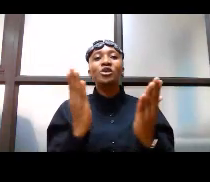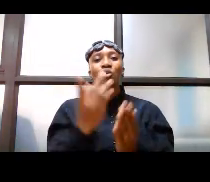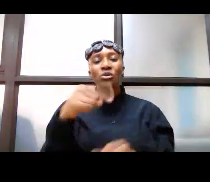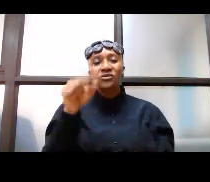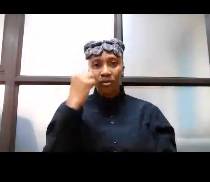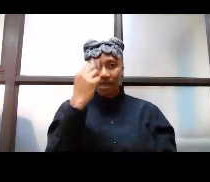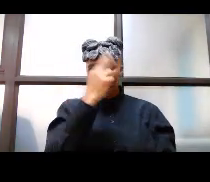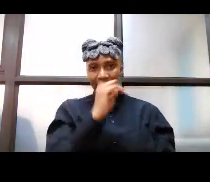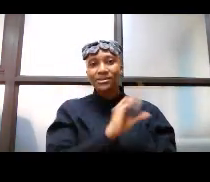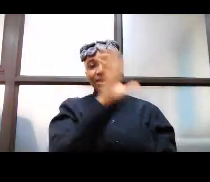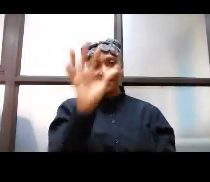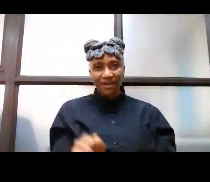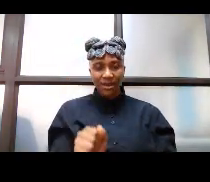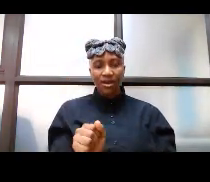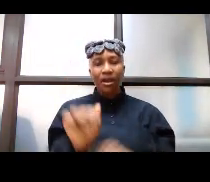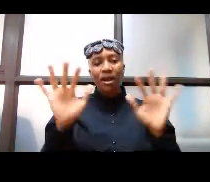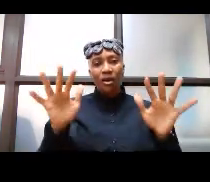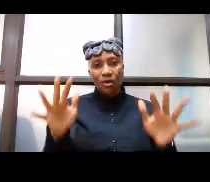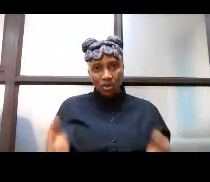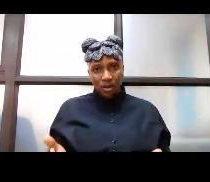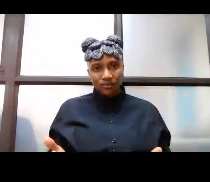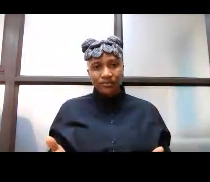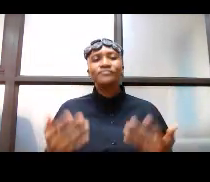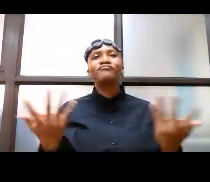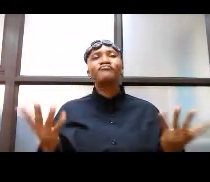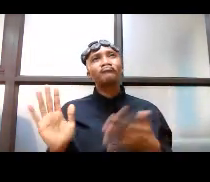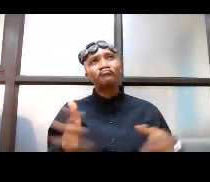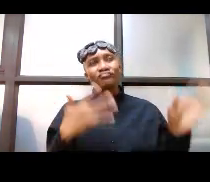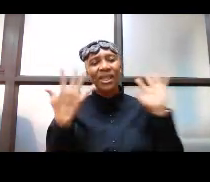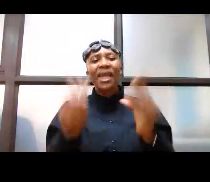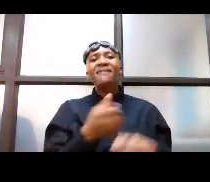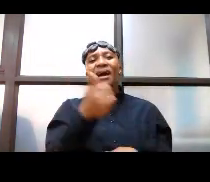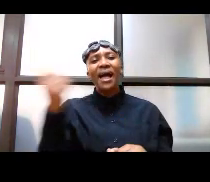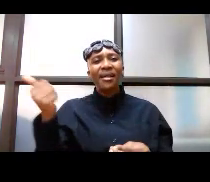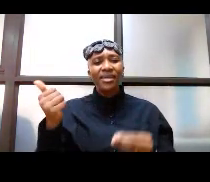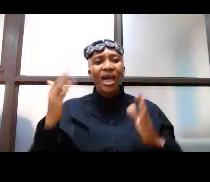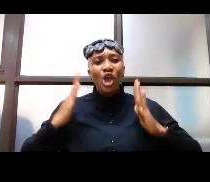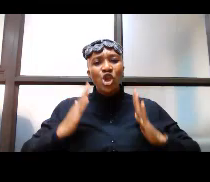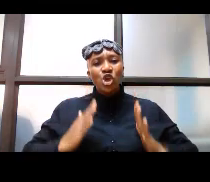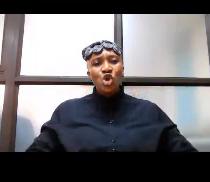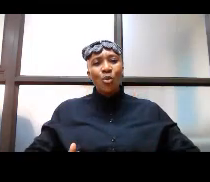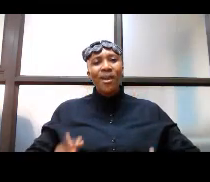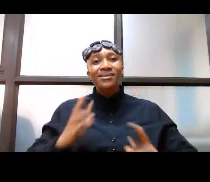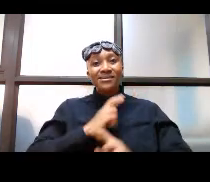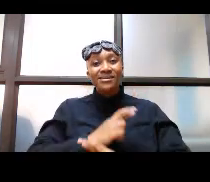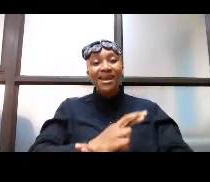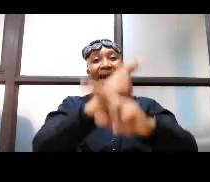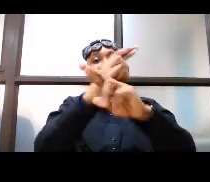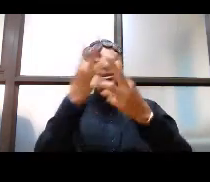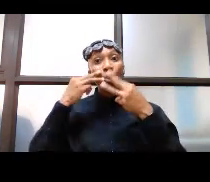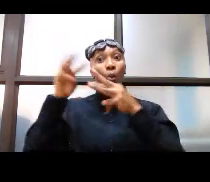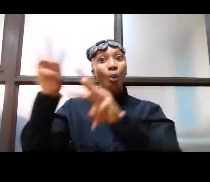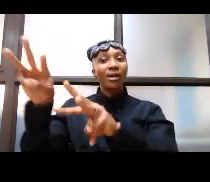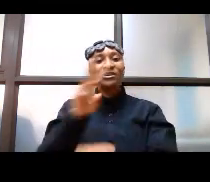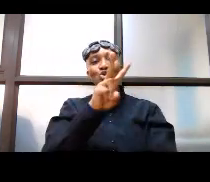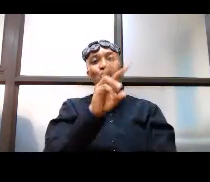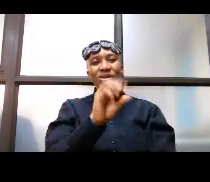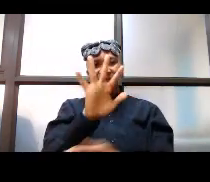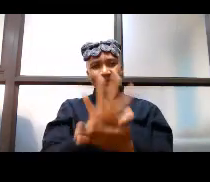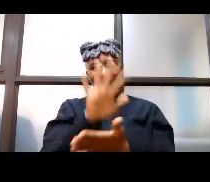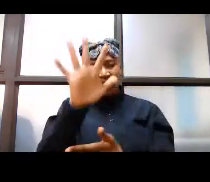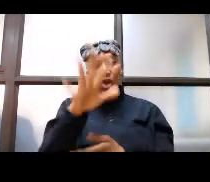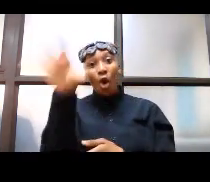blind in South Africa. There's another one called the Human Rights Watch. It was in 2015. So all of those